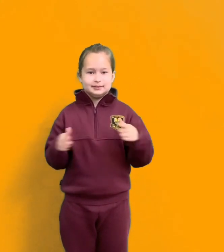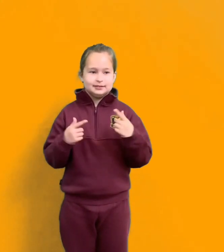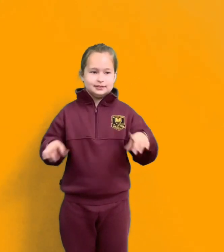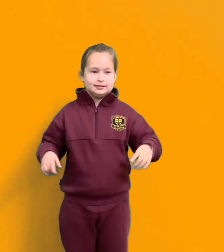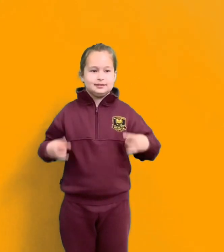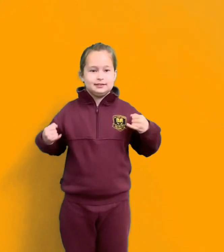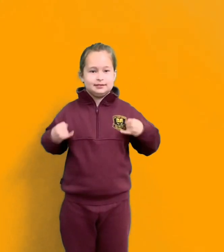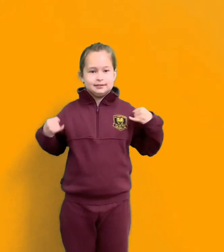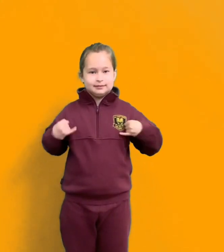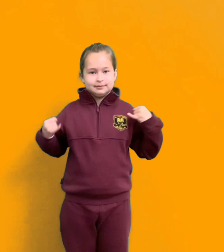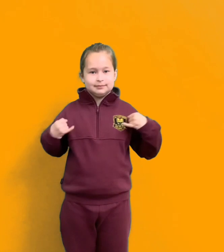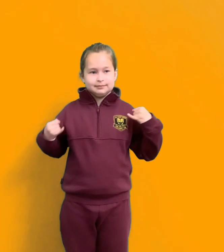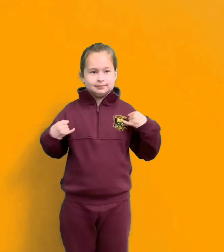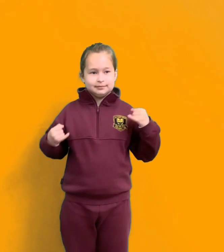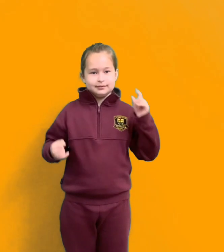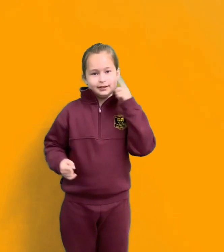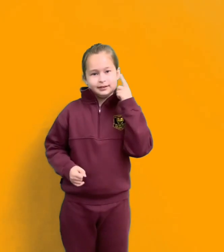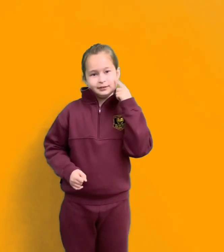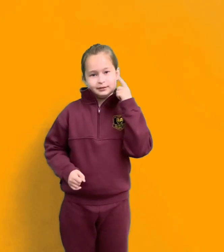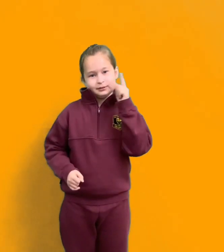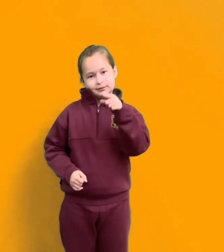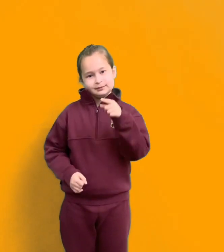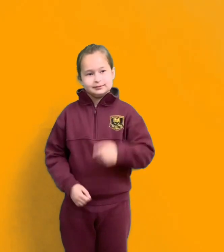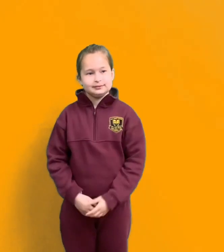Have a look